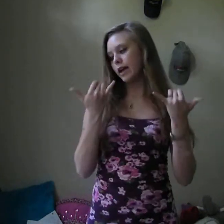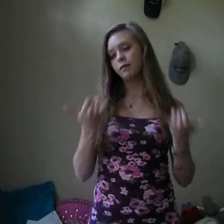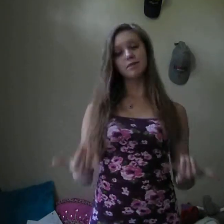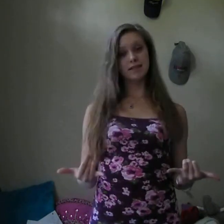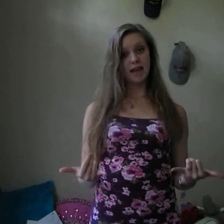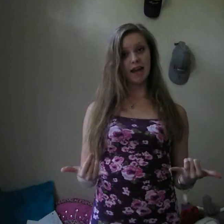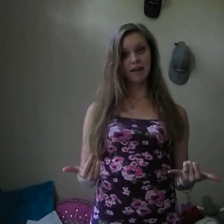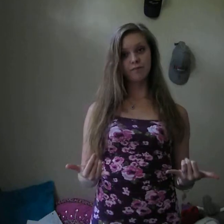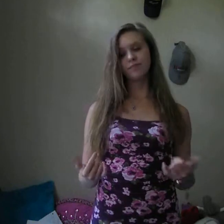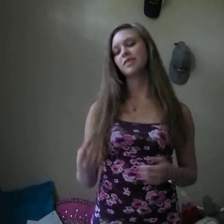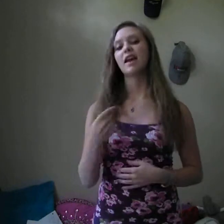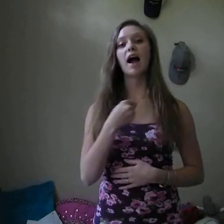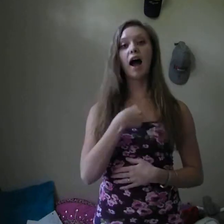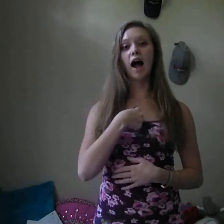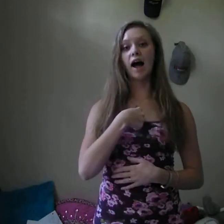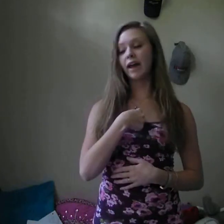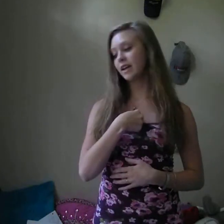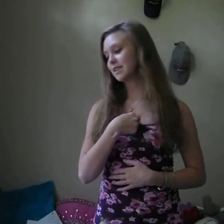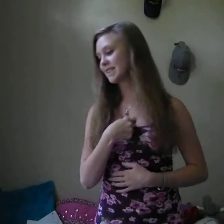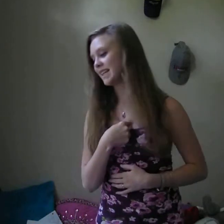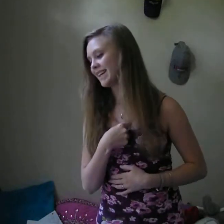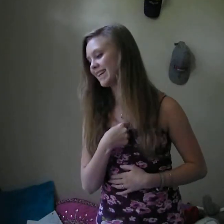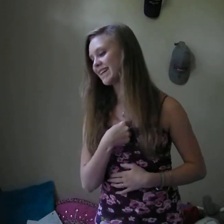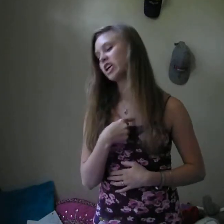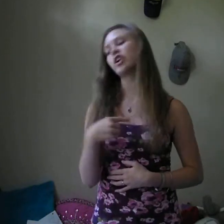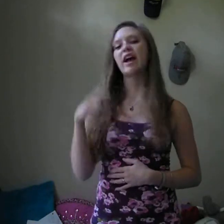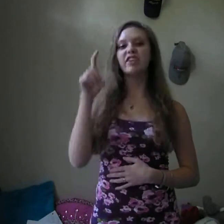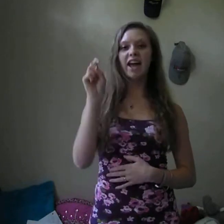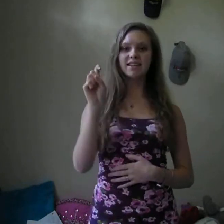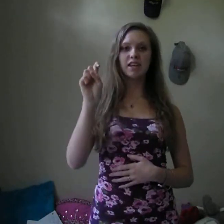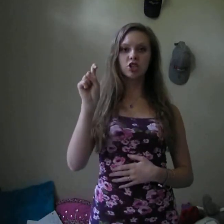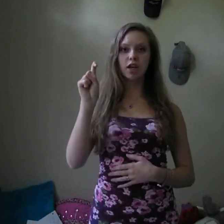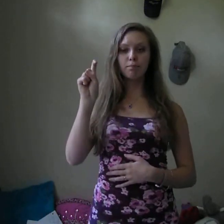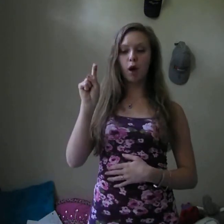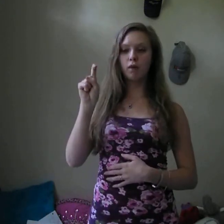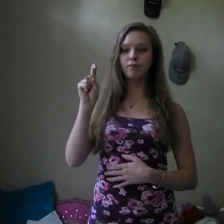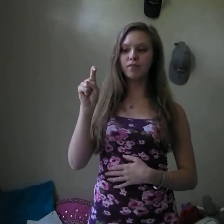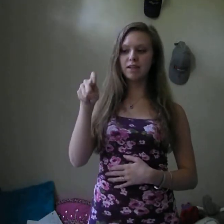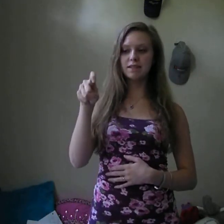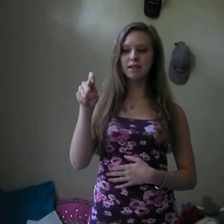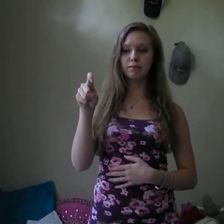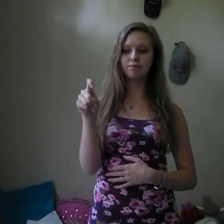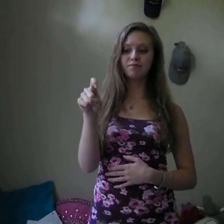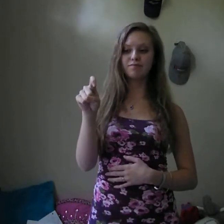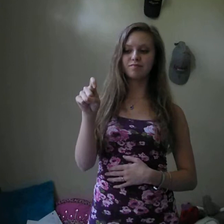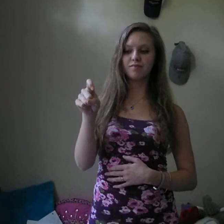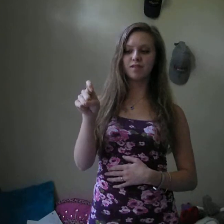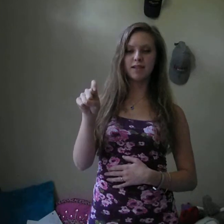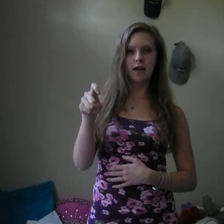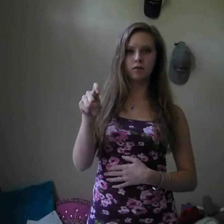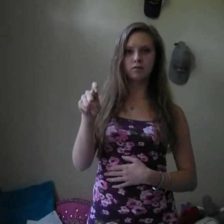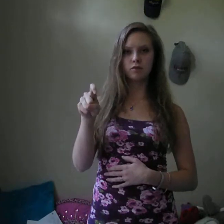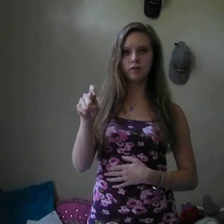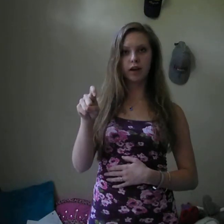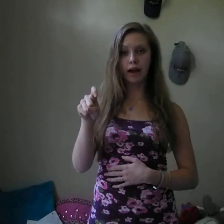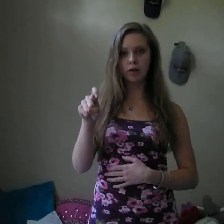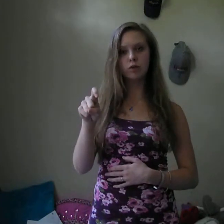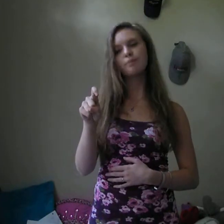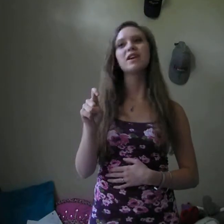again, today, I need, you're going to have an X hand shape, palm facing down, sort of at an angle.